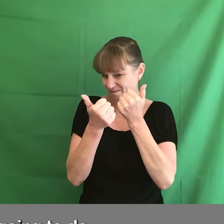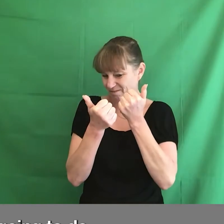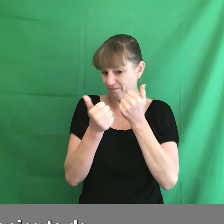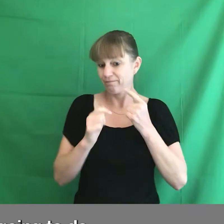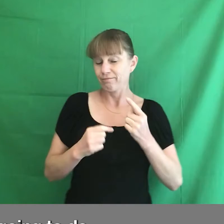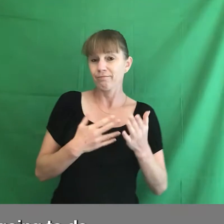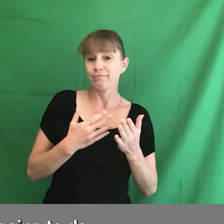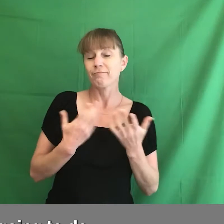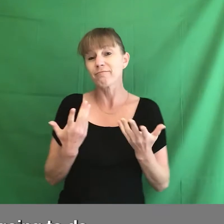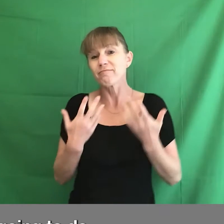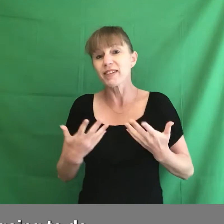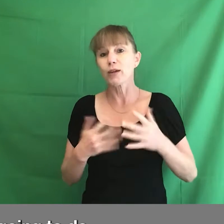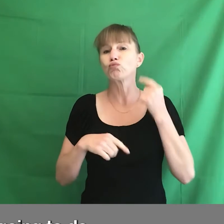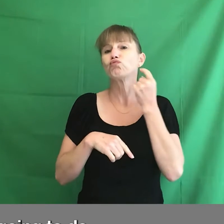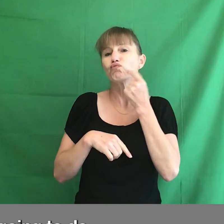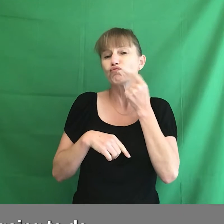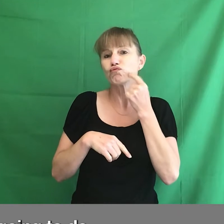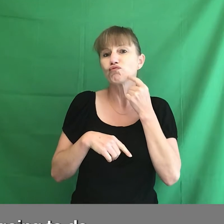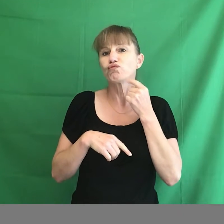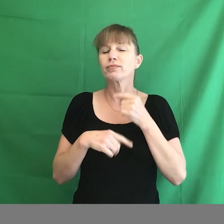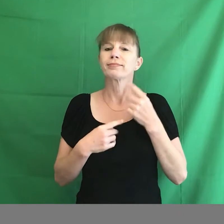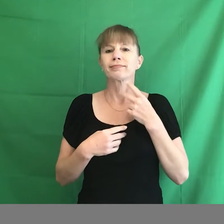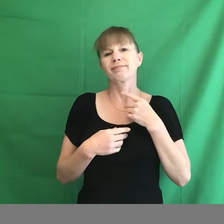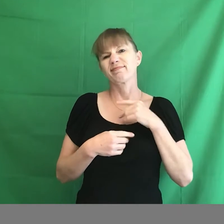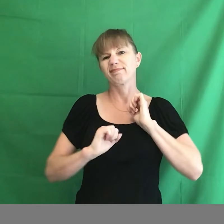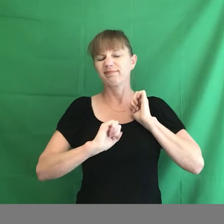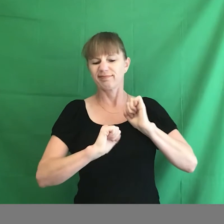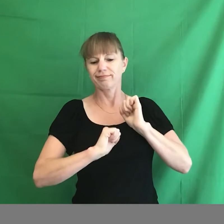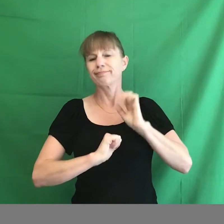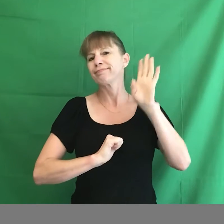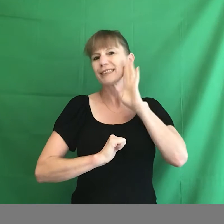Very good. We're just going to do some really gentle